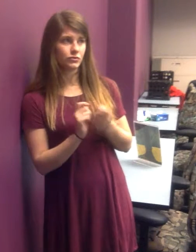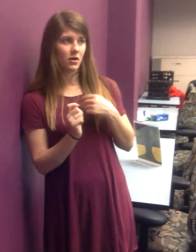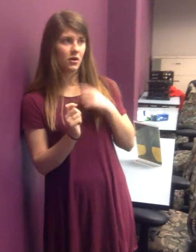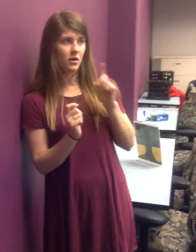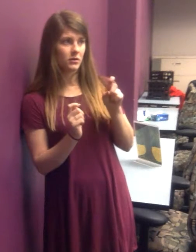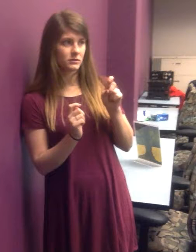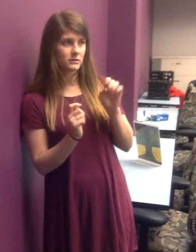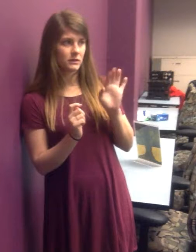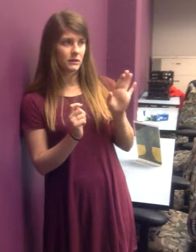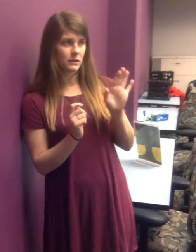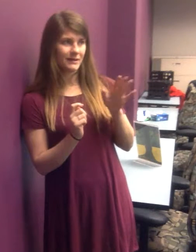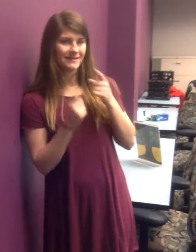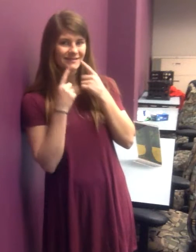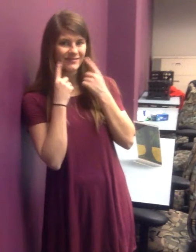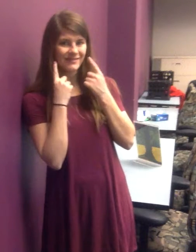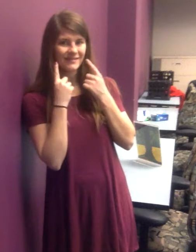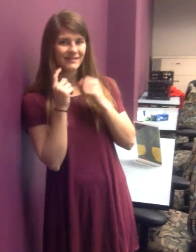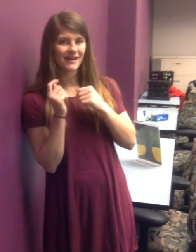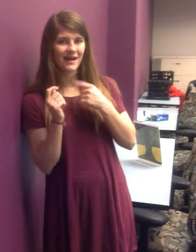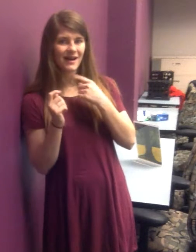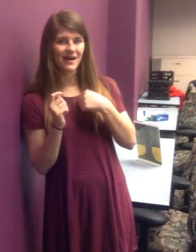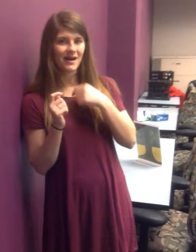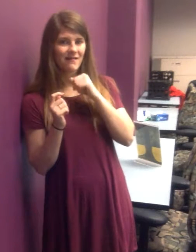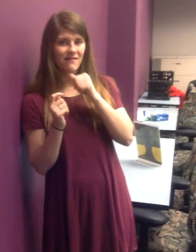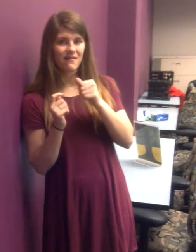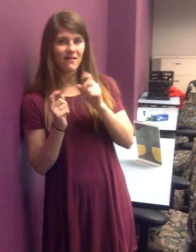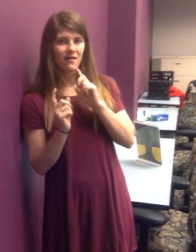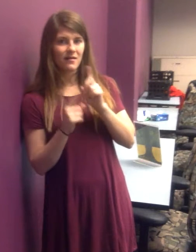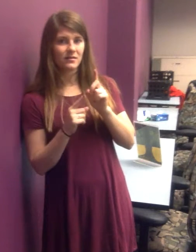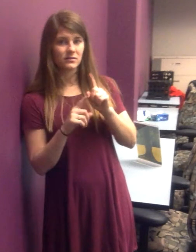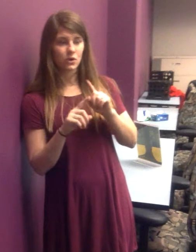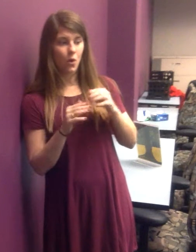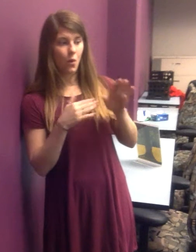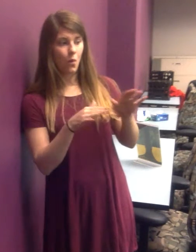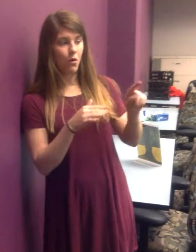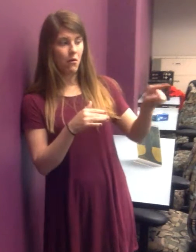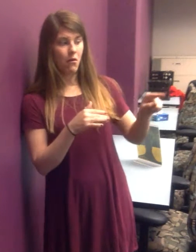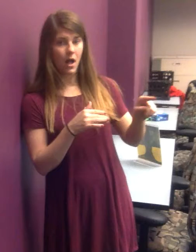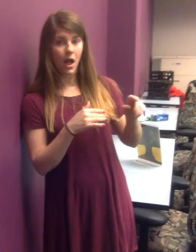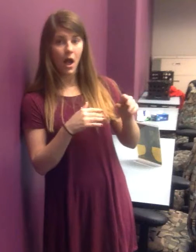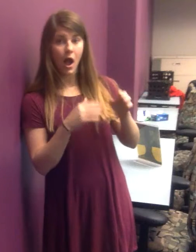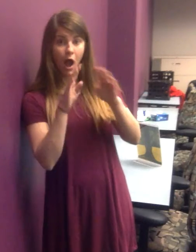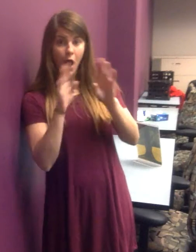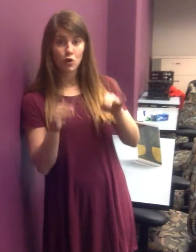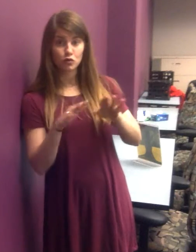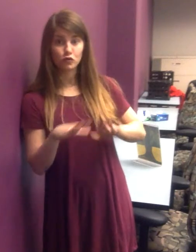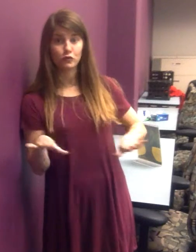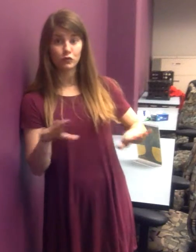can't, as a reporter, I'm not allowed to go. Coral Davenport reports on energy and environmental issues for the National Journal. For him to